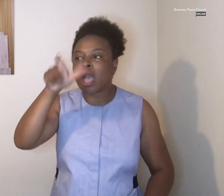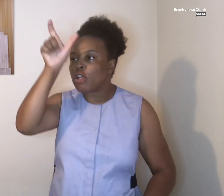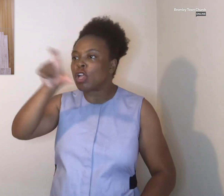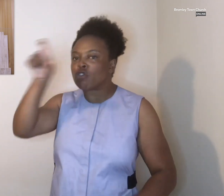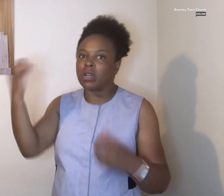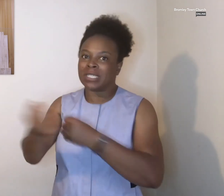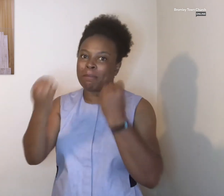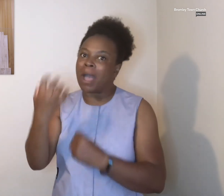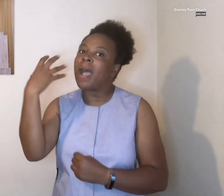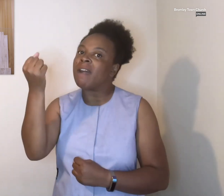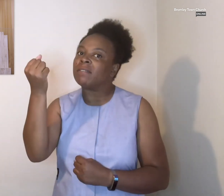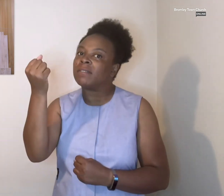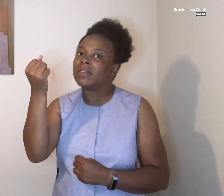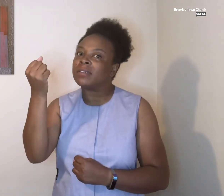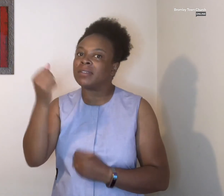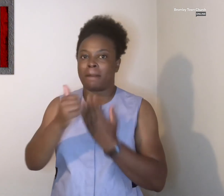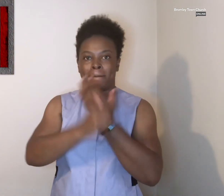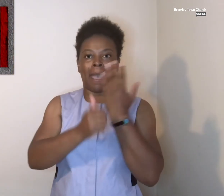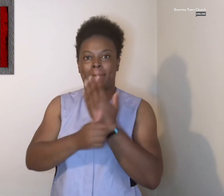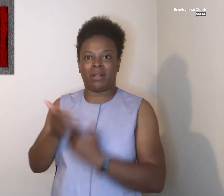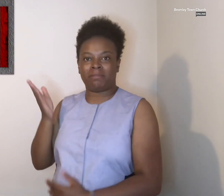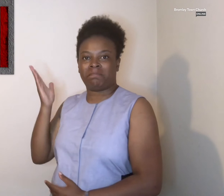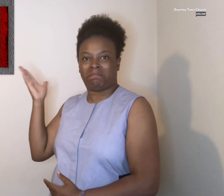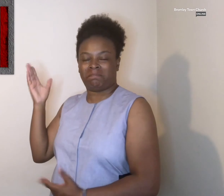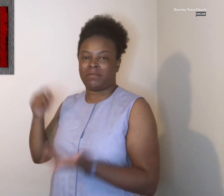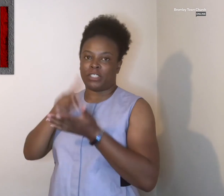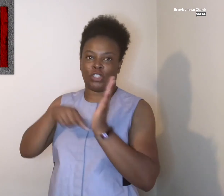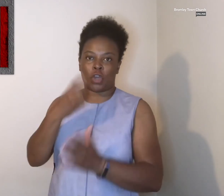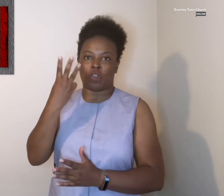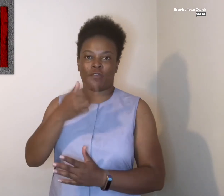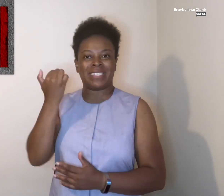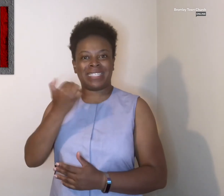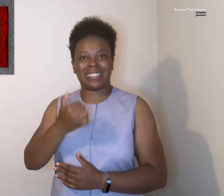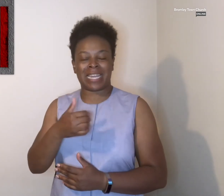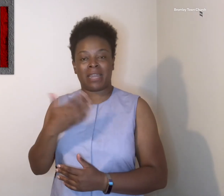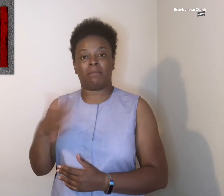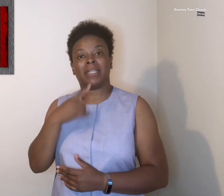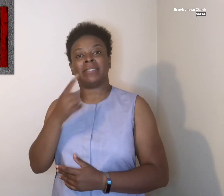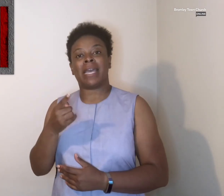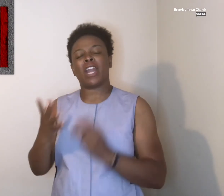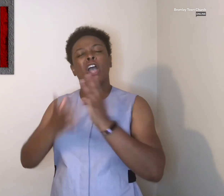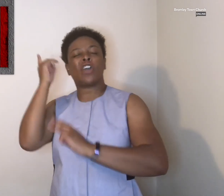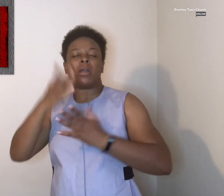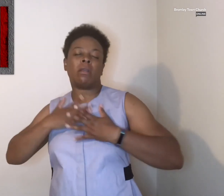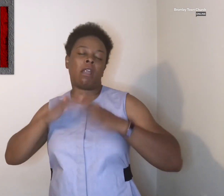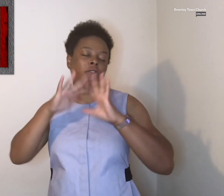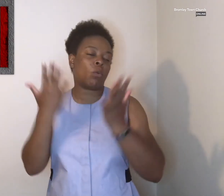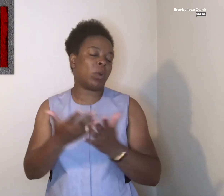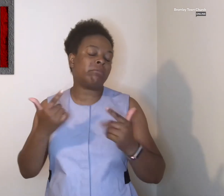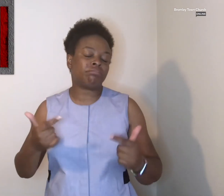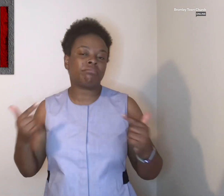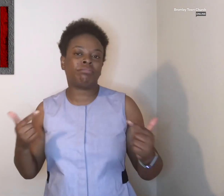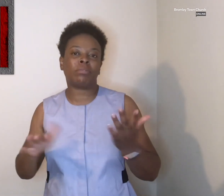3, 16 and 17, we read this, for God so loved the world that he gave his one and only Son, that